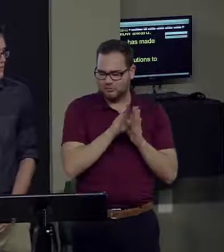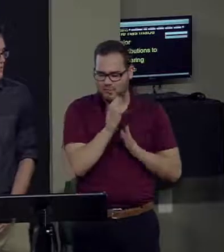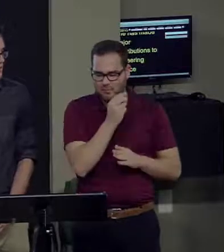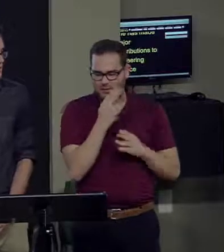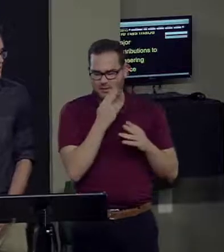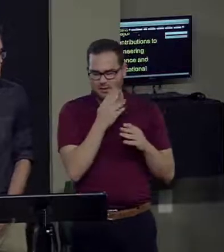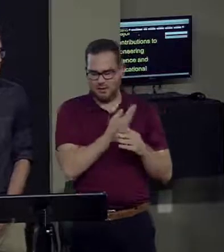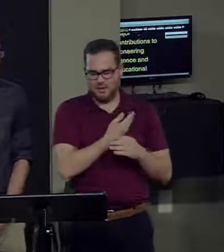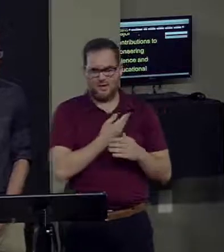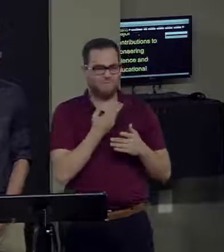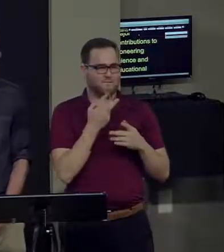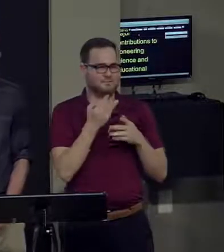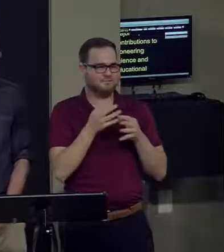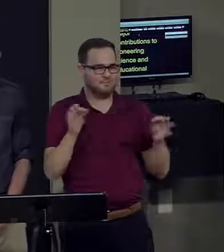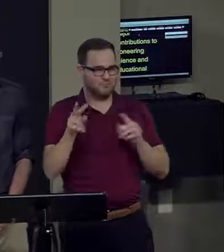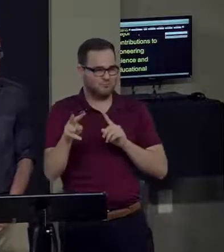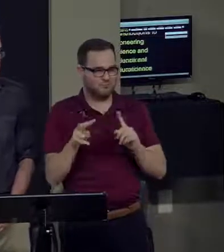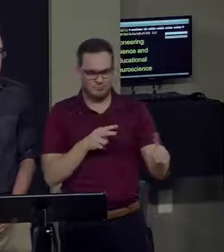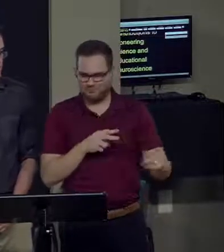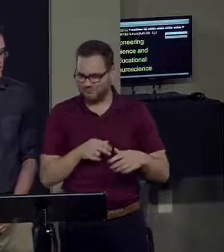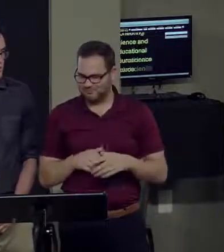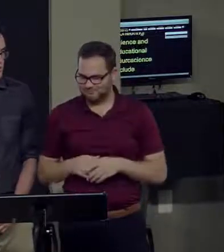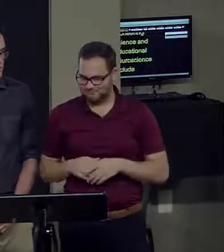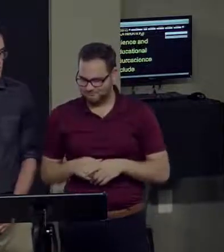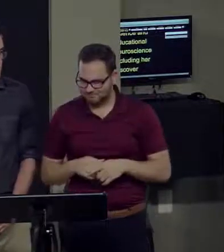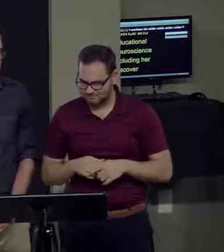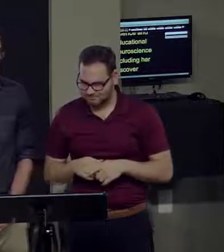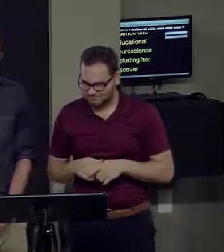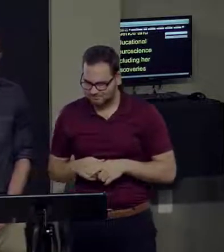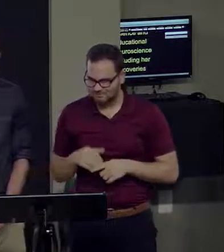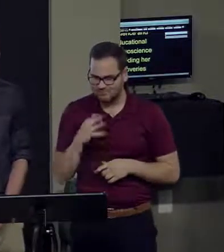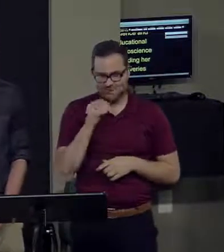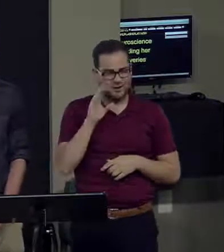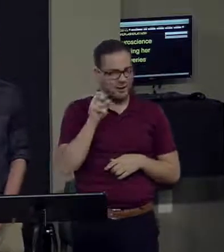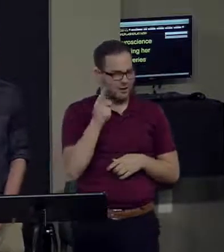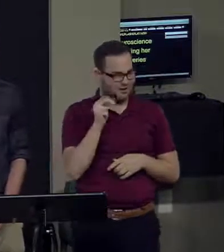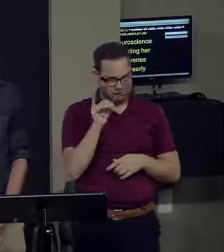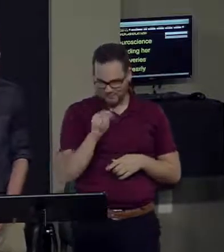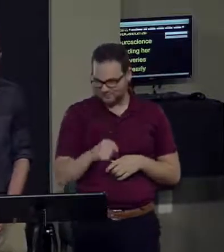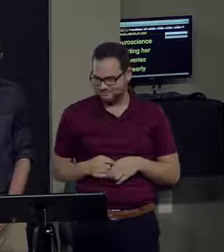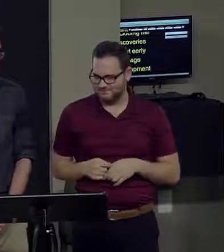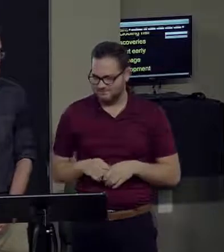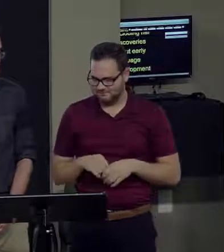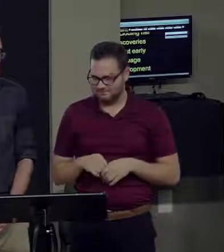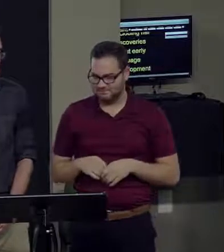language development and the infant language perception and cognition.